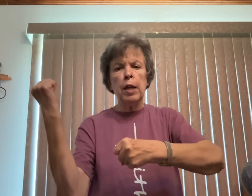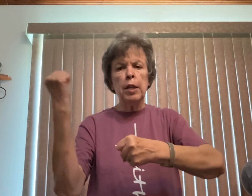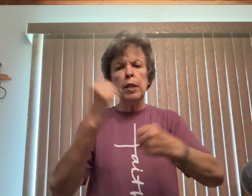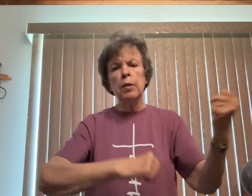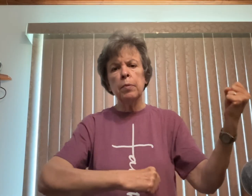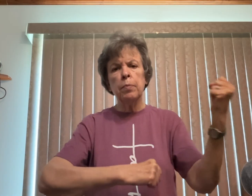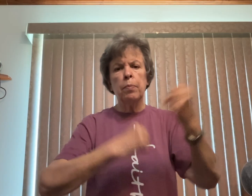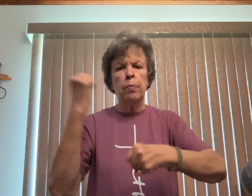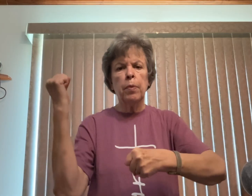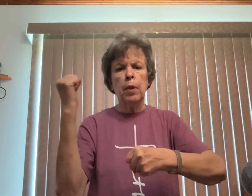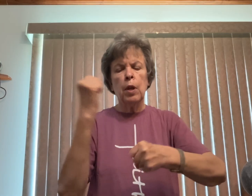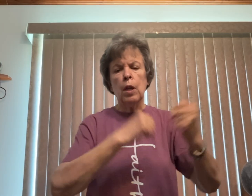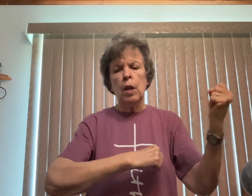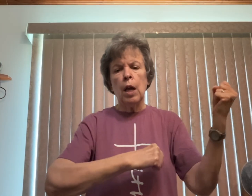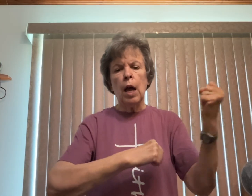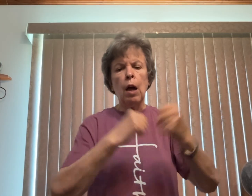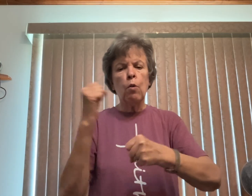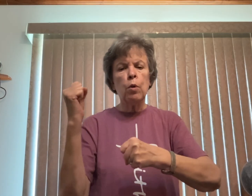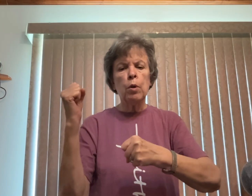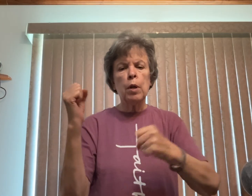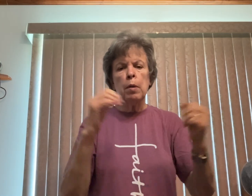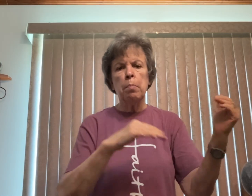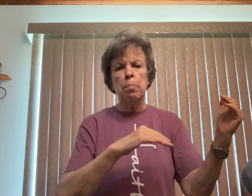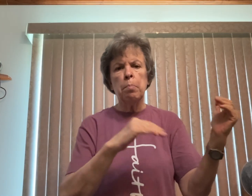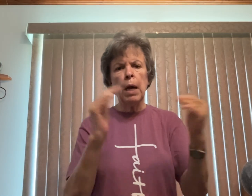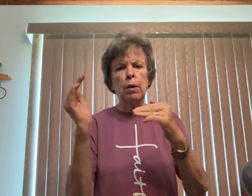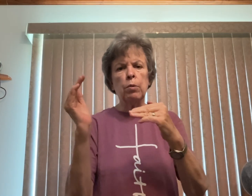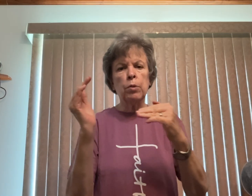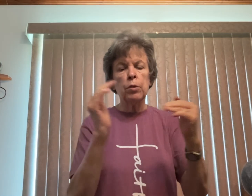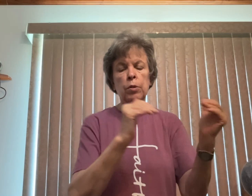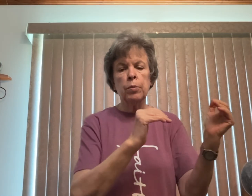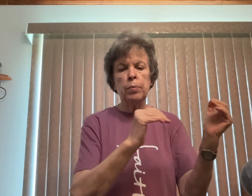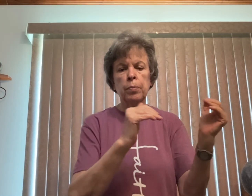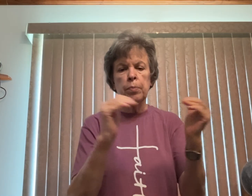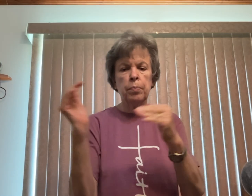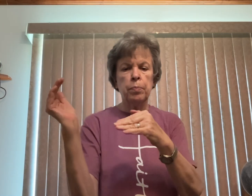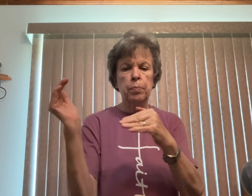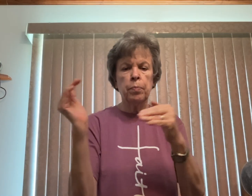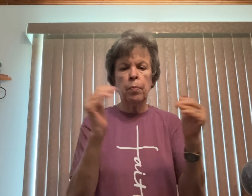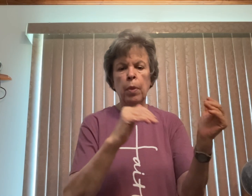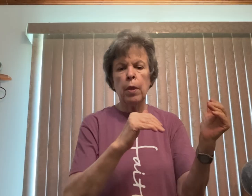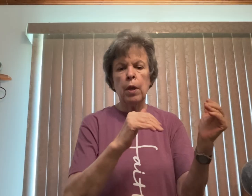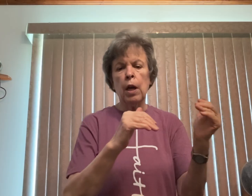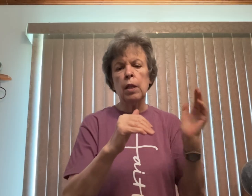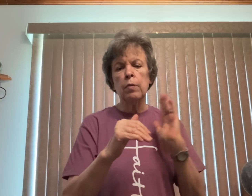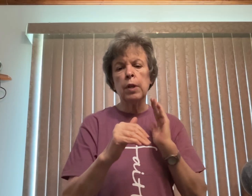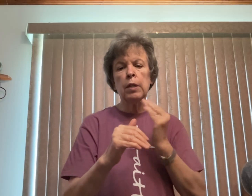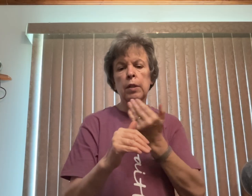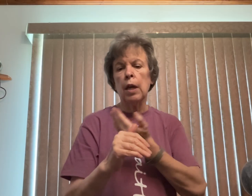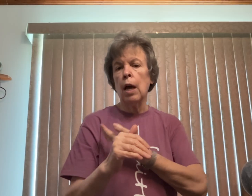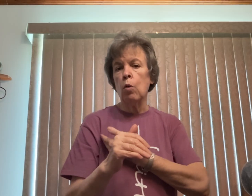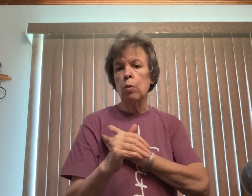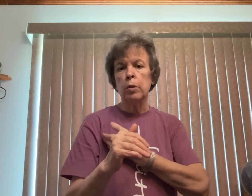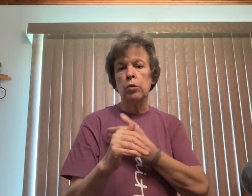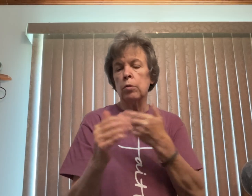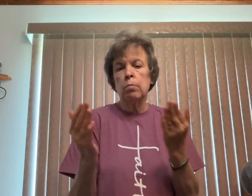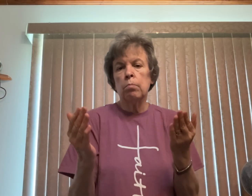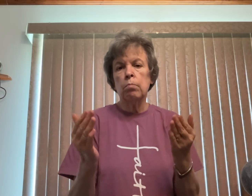fighting our battles. I left out the hour, which